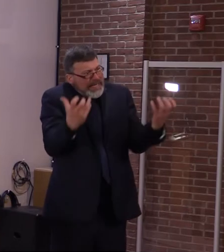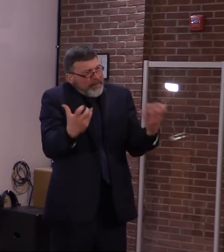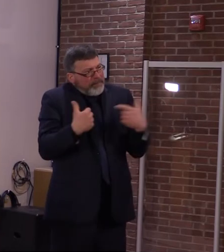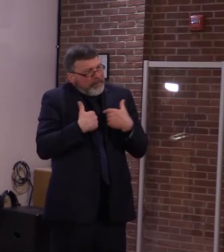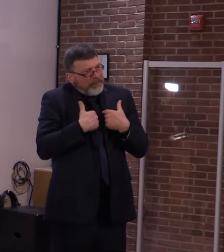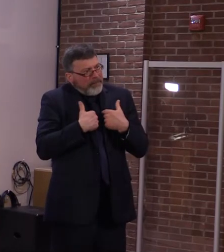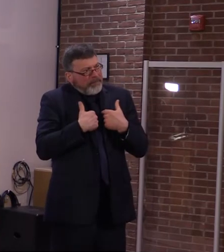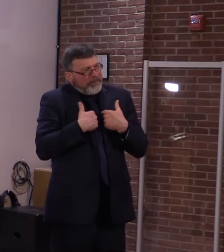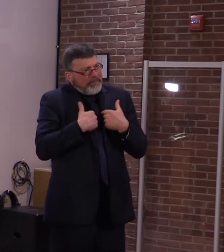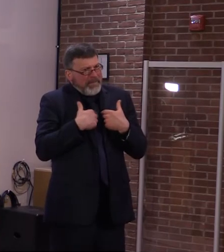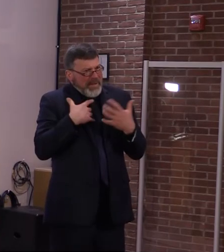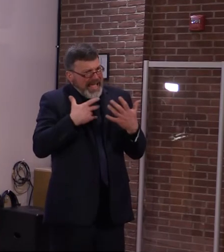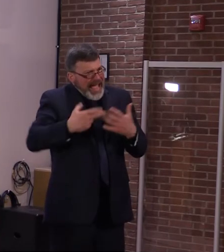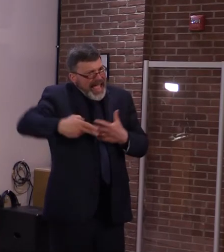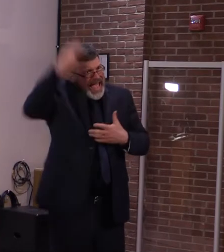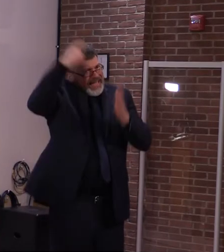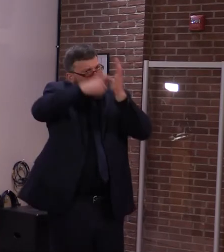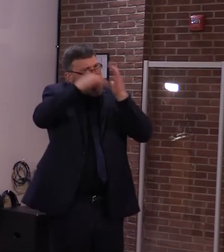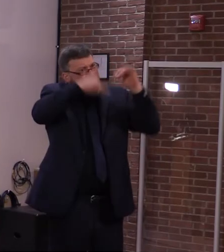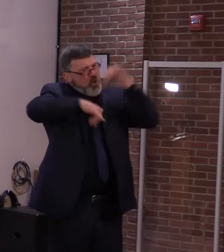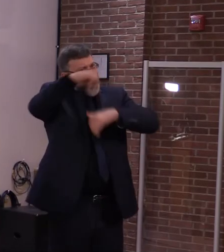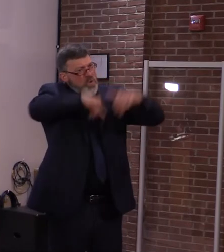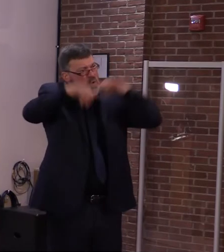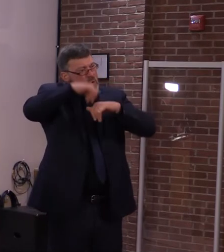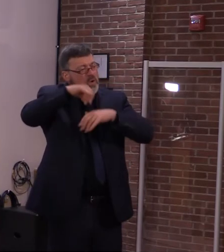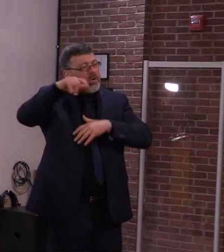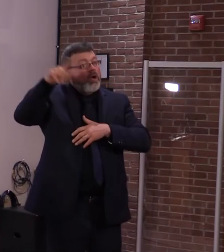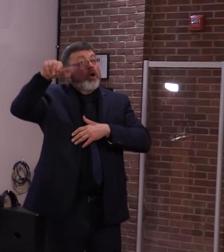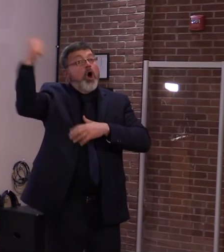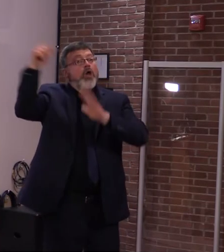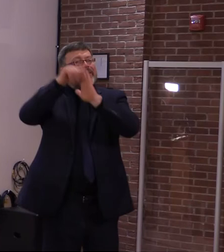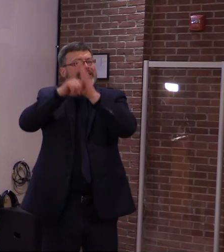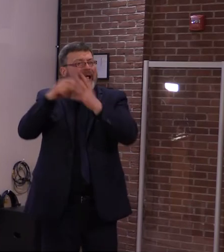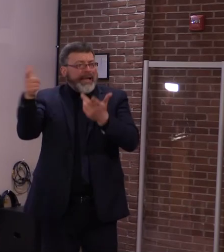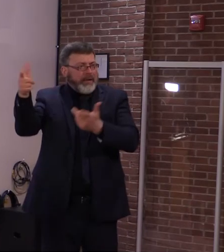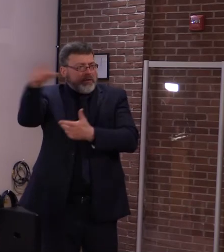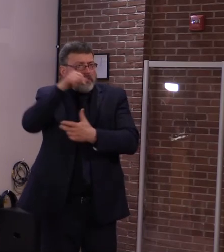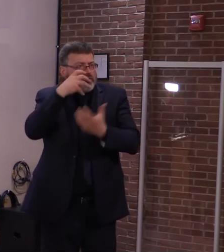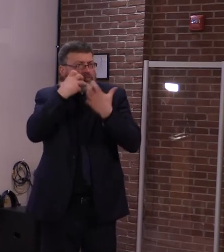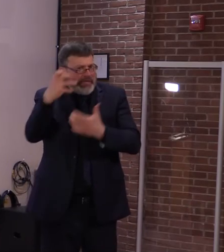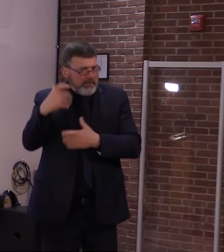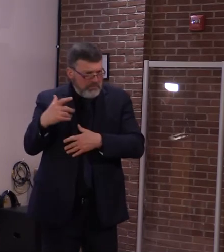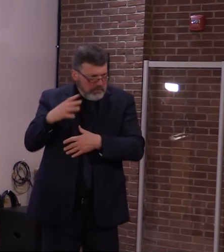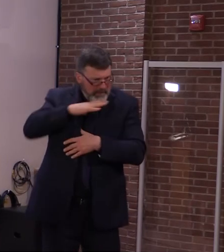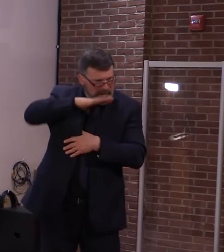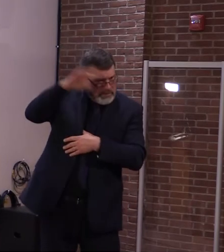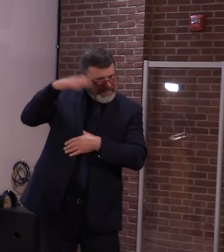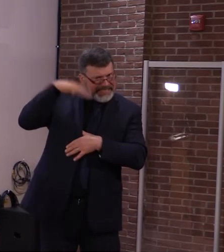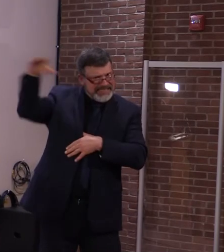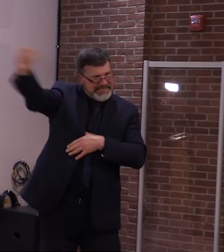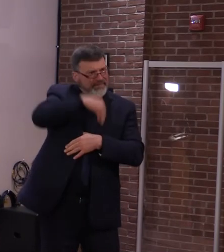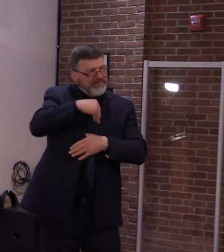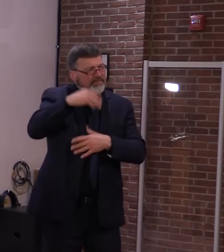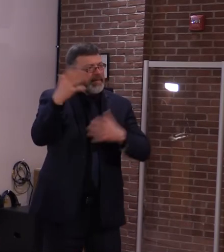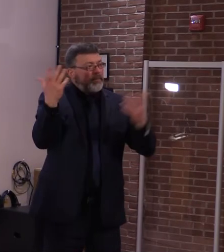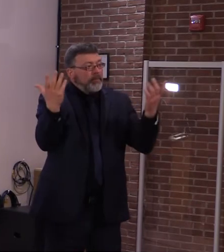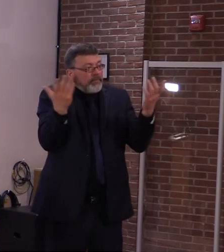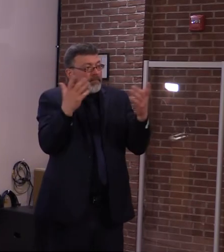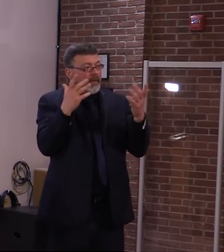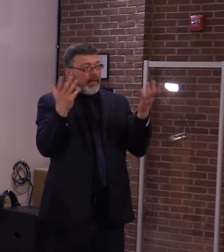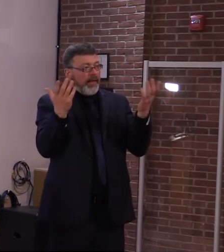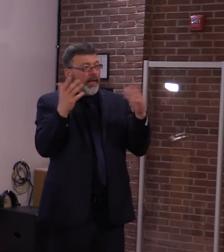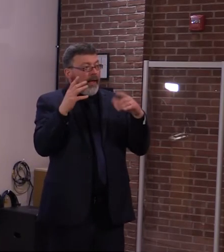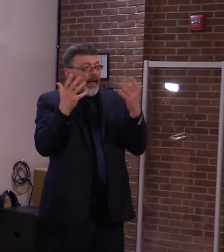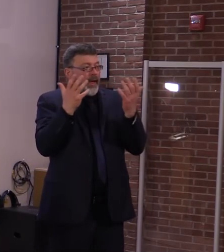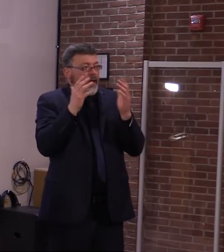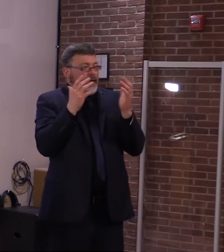So we would be willing, obviously, to ramp up as necessary. We have plans in place to do